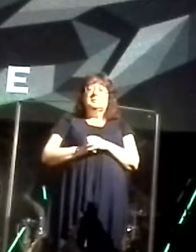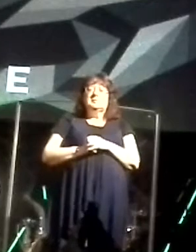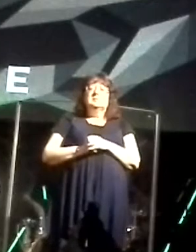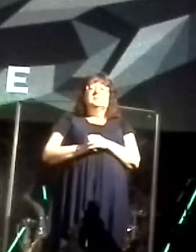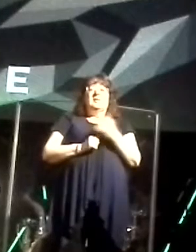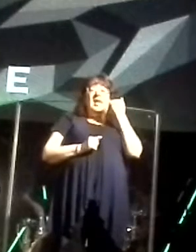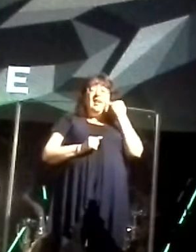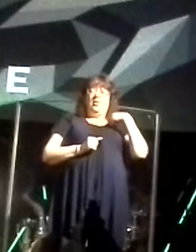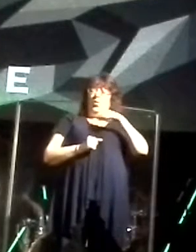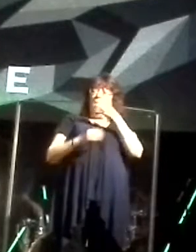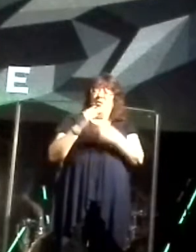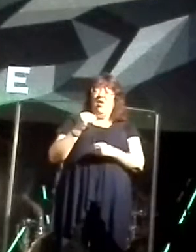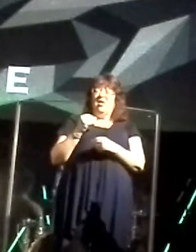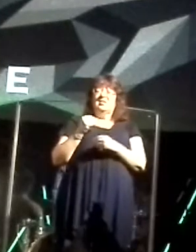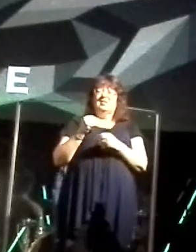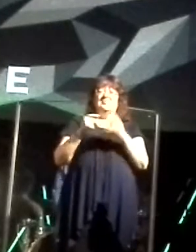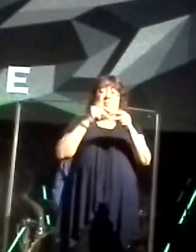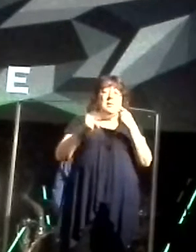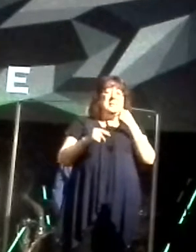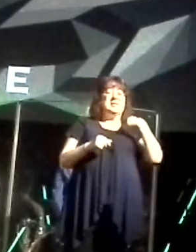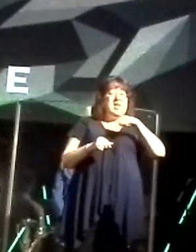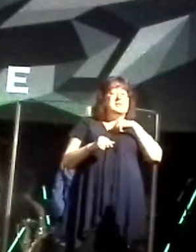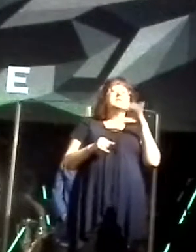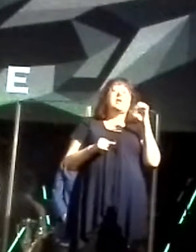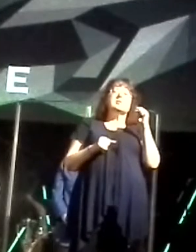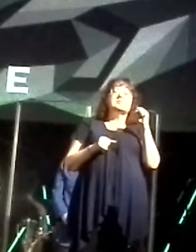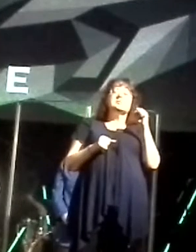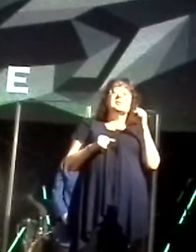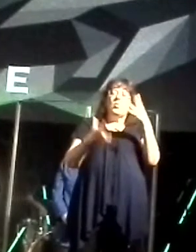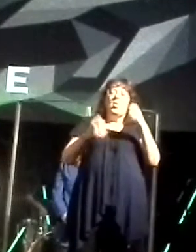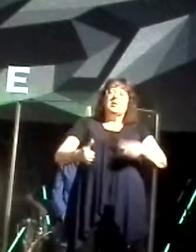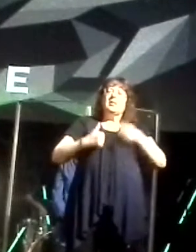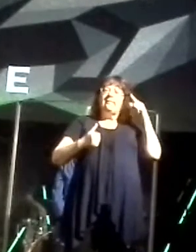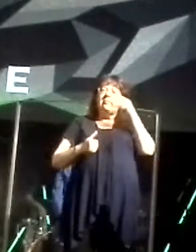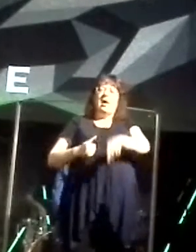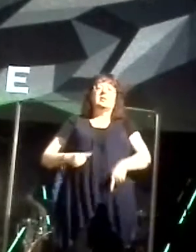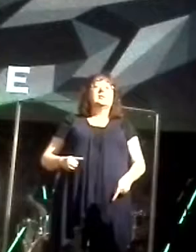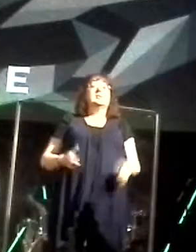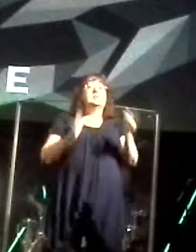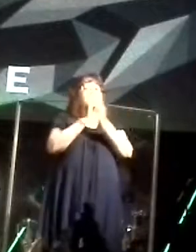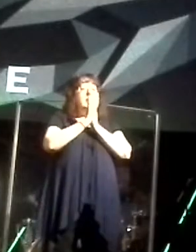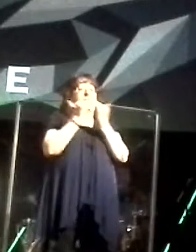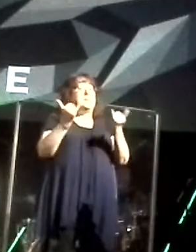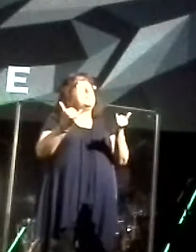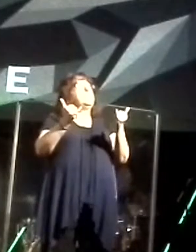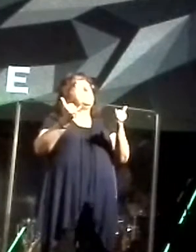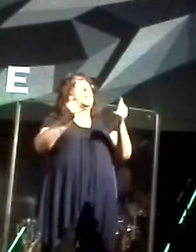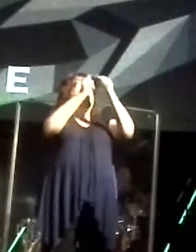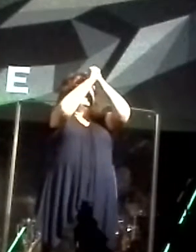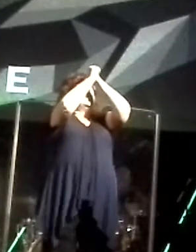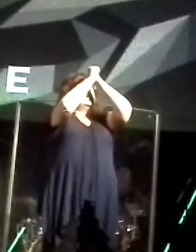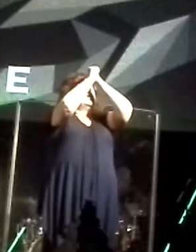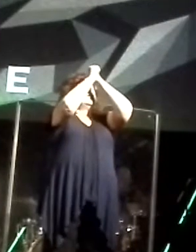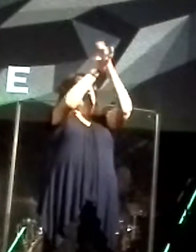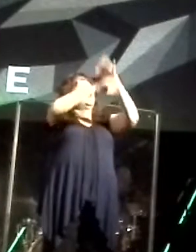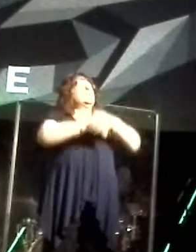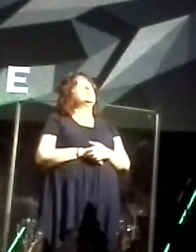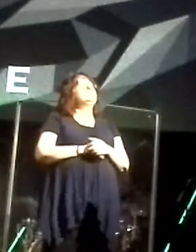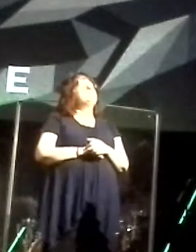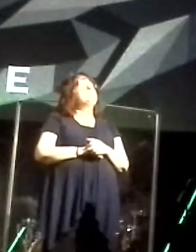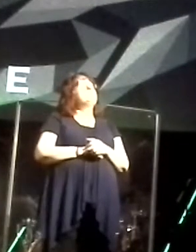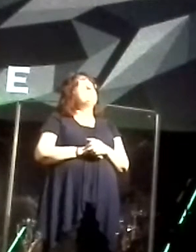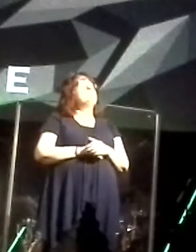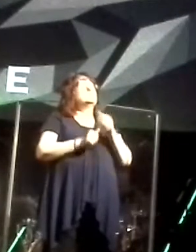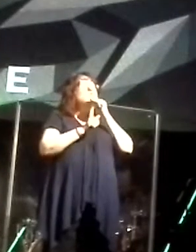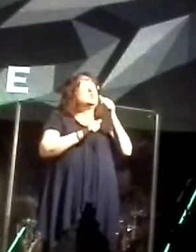If we were gone, we'd be missing to say yes. That's the kind of life we want to live. Would you pray with me? Father God, we count